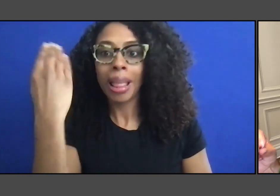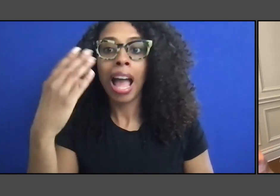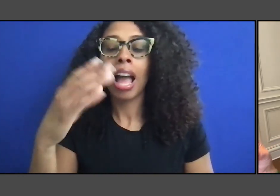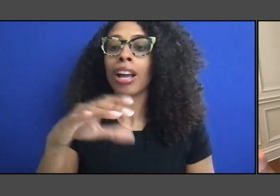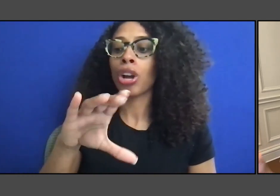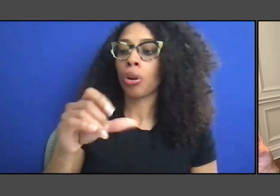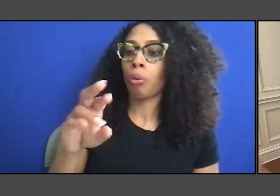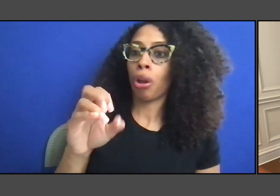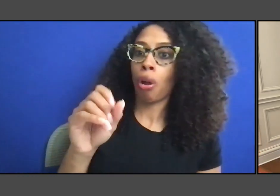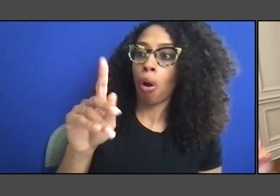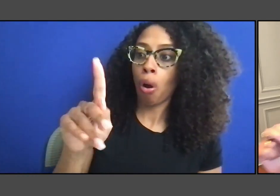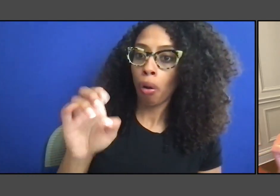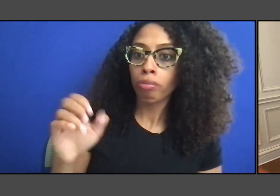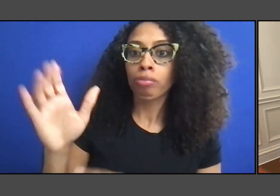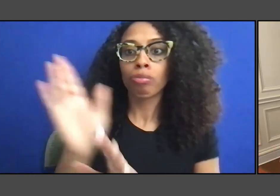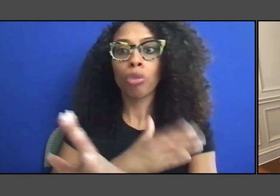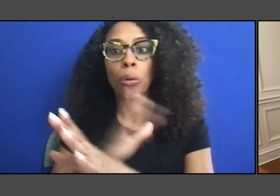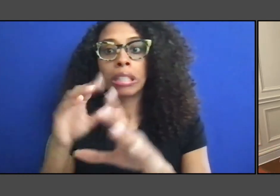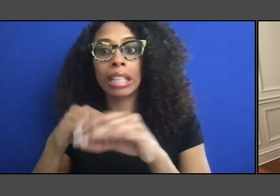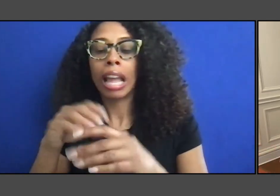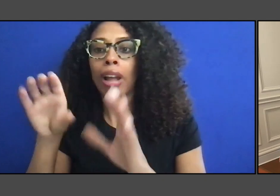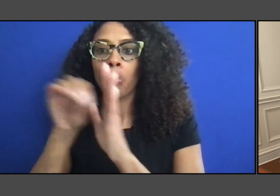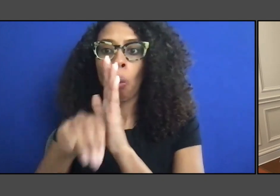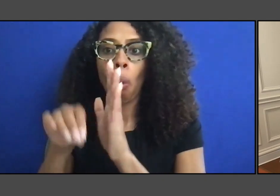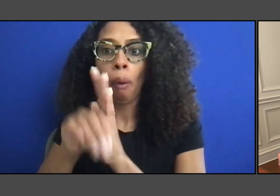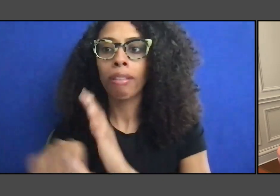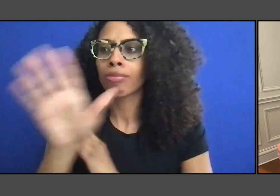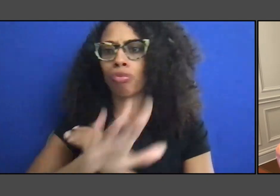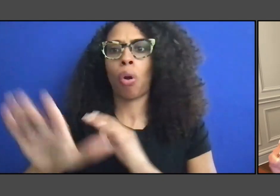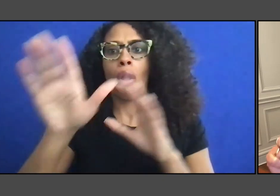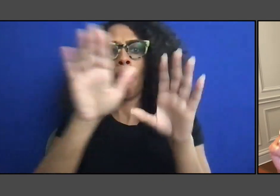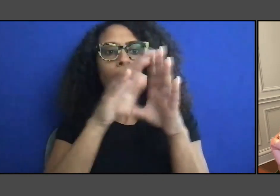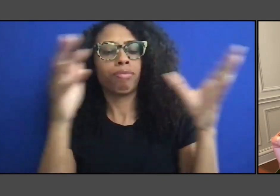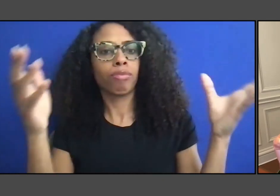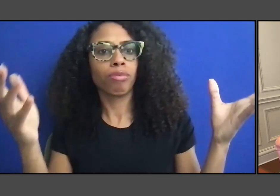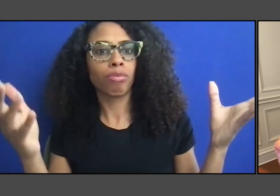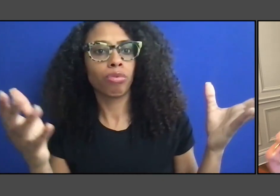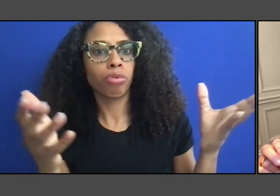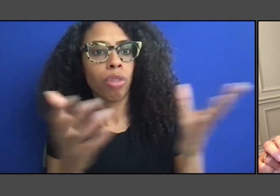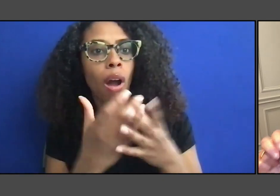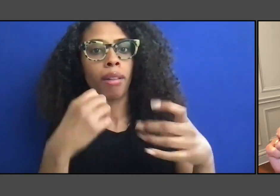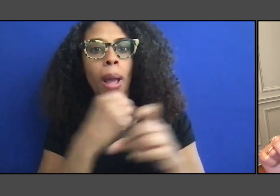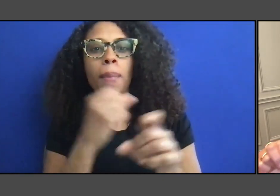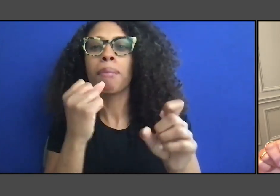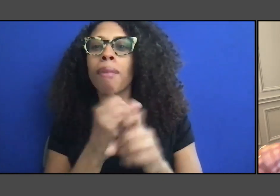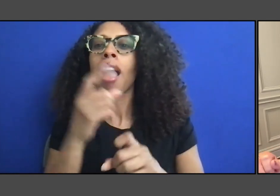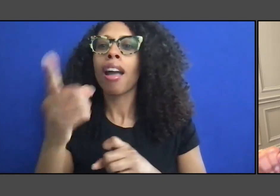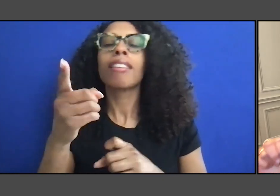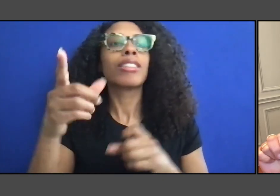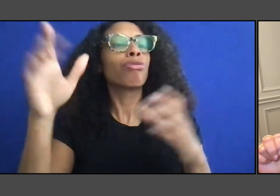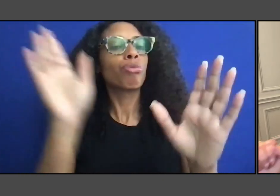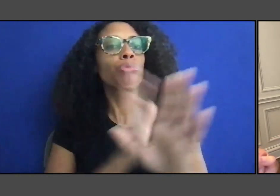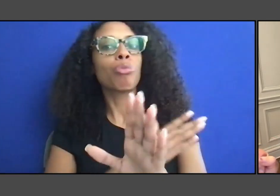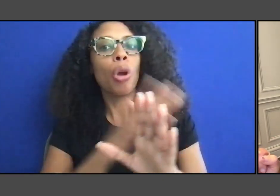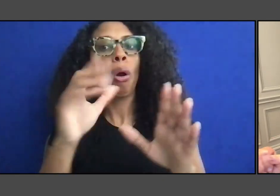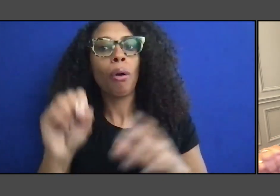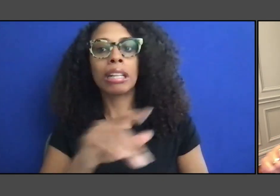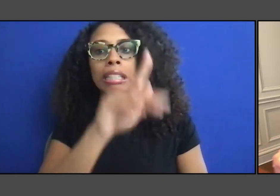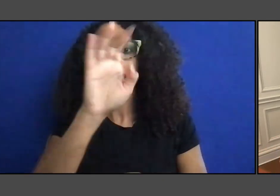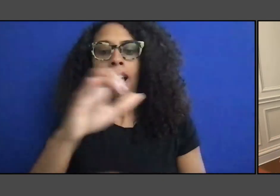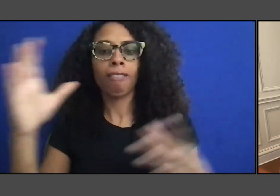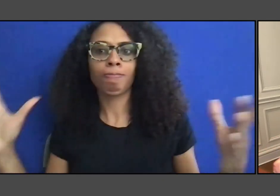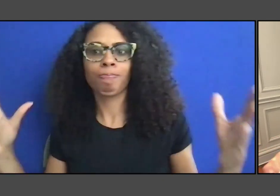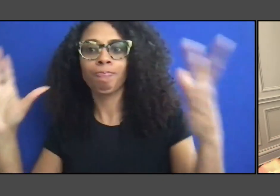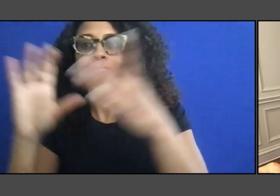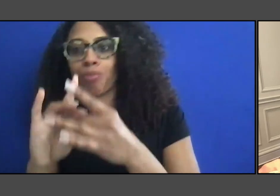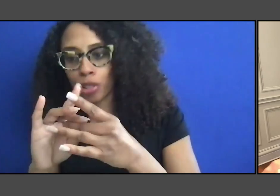traditions from all around the world, generated the pioneering musical styles that are constitutive of this thing called jazz.